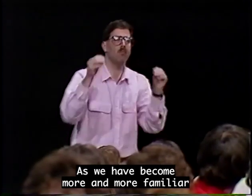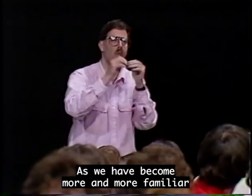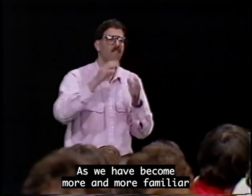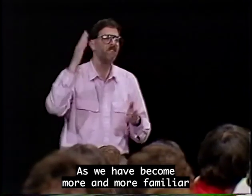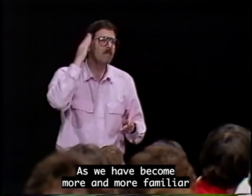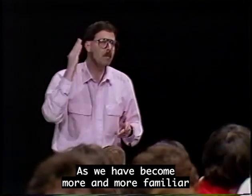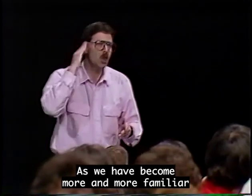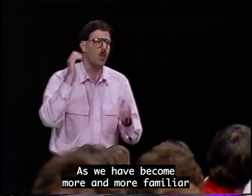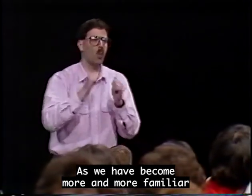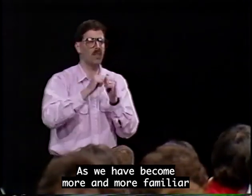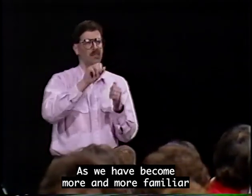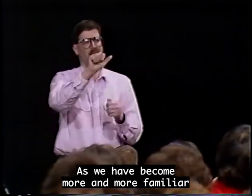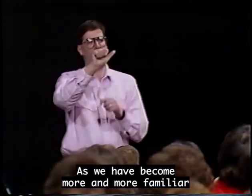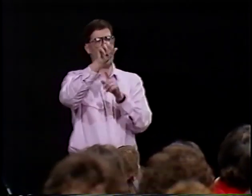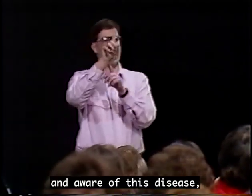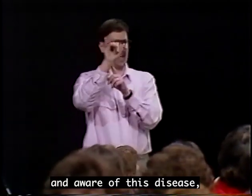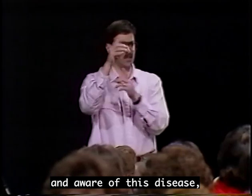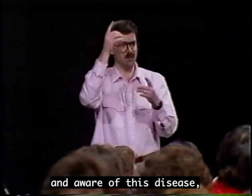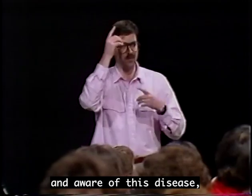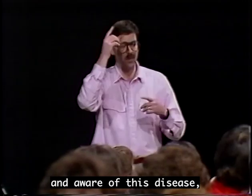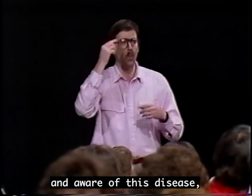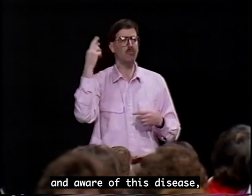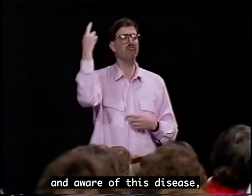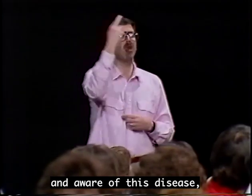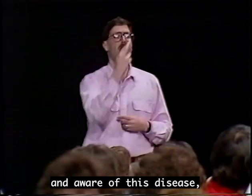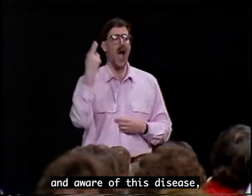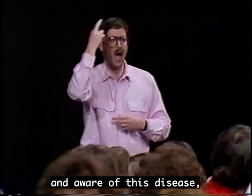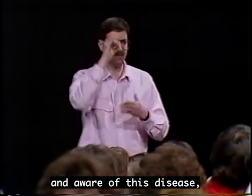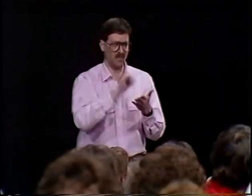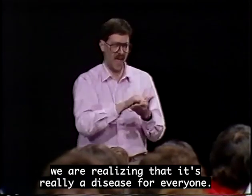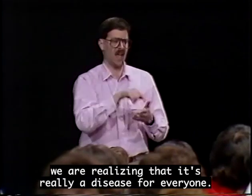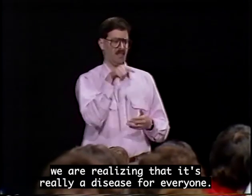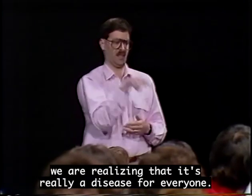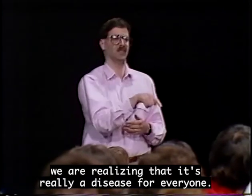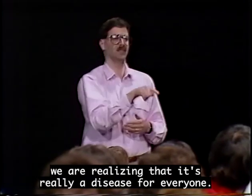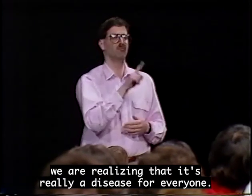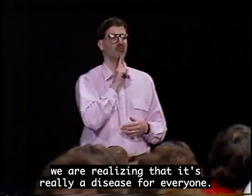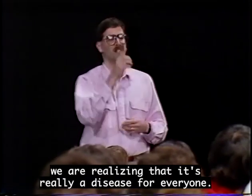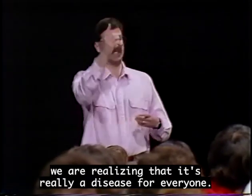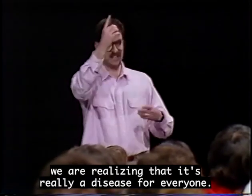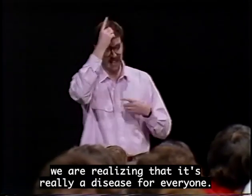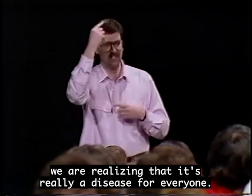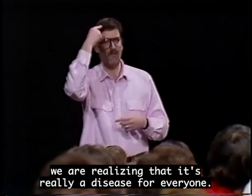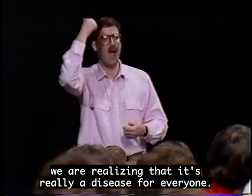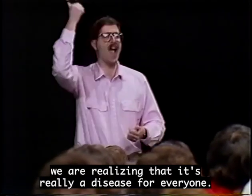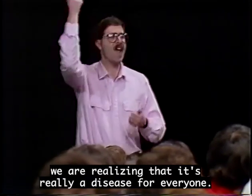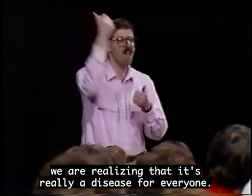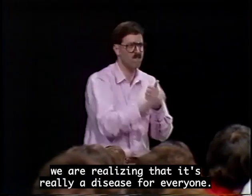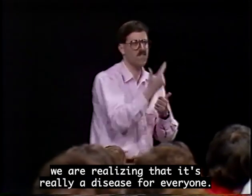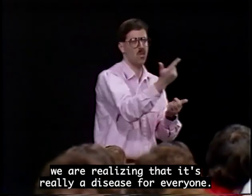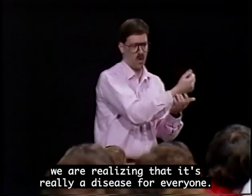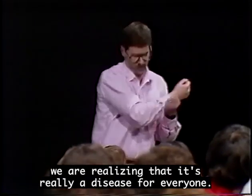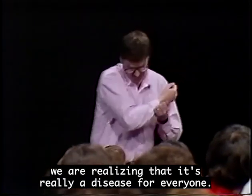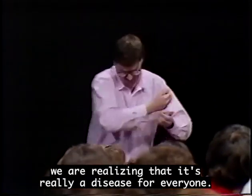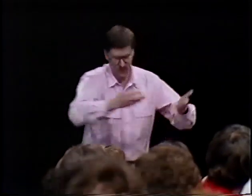As we become more and more familiar and aware of this disease, we are realizing that It's really disease for everyone.